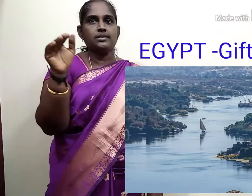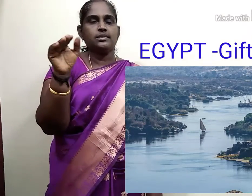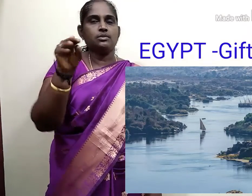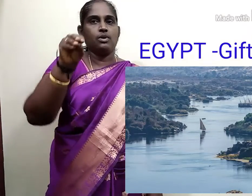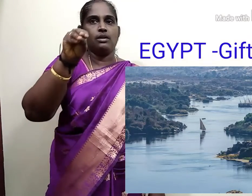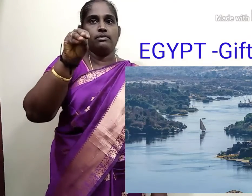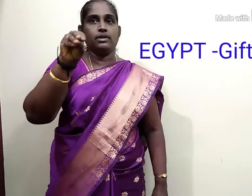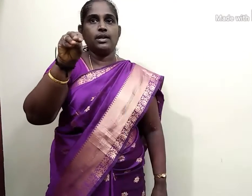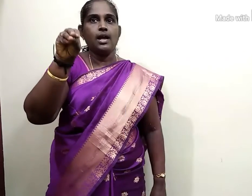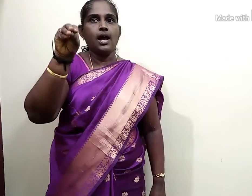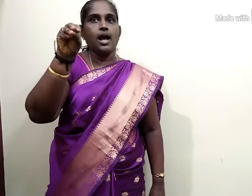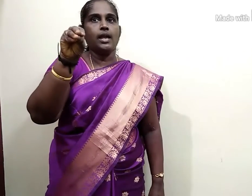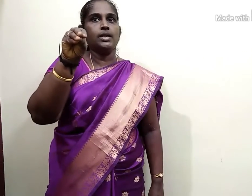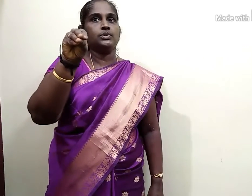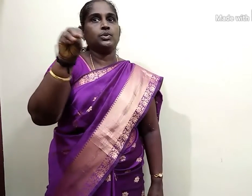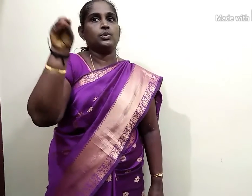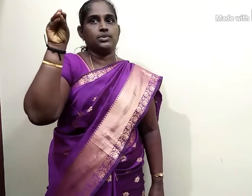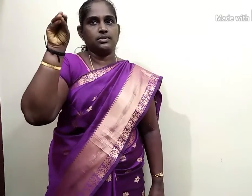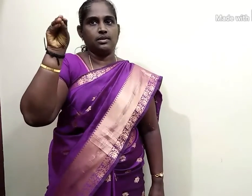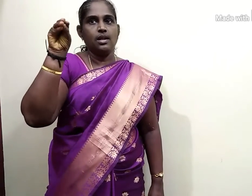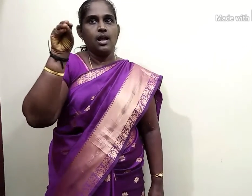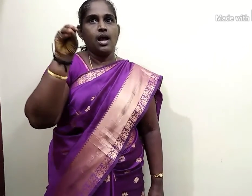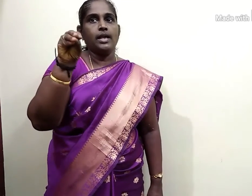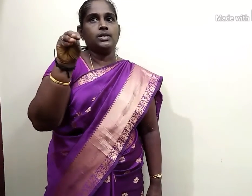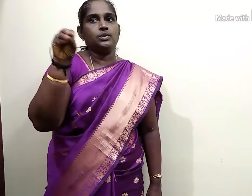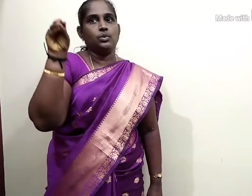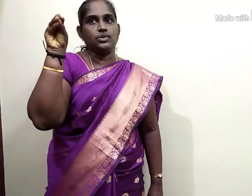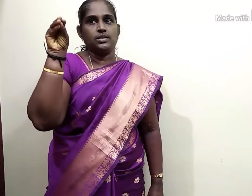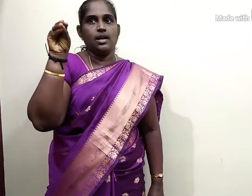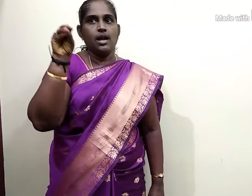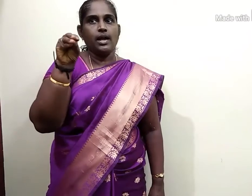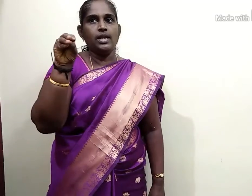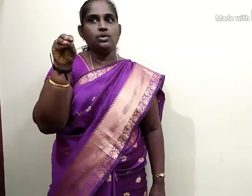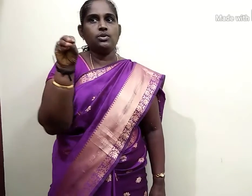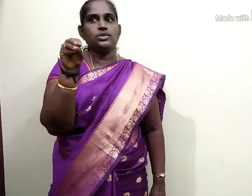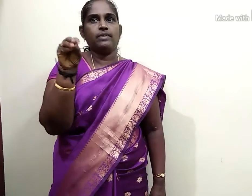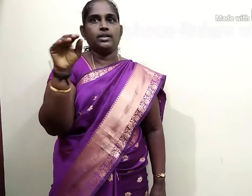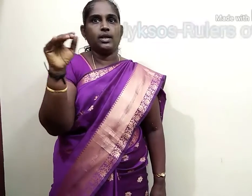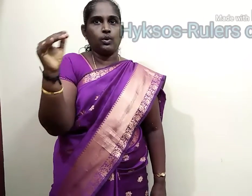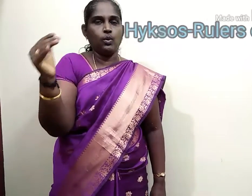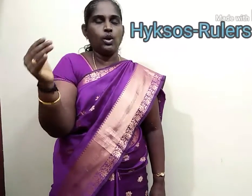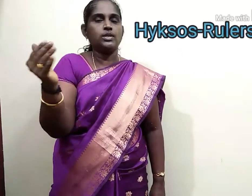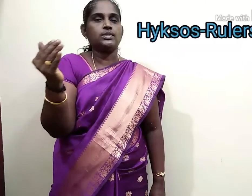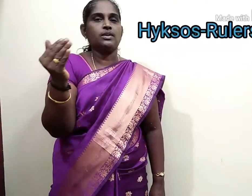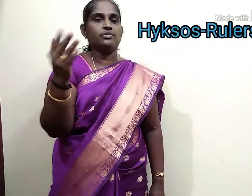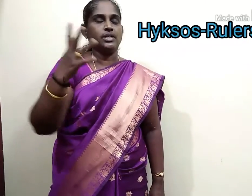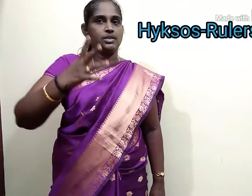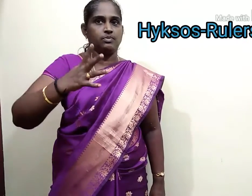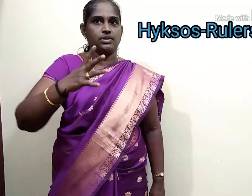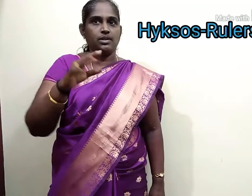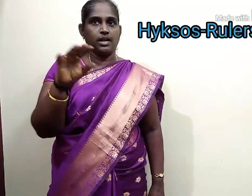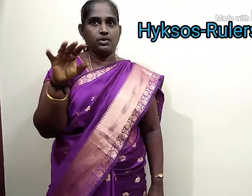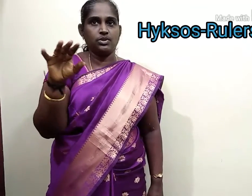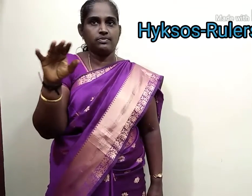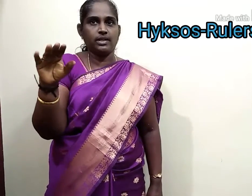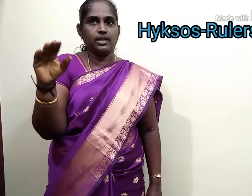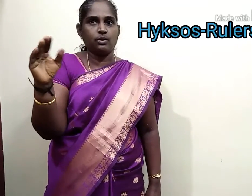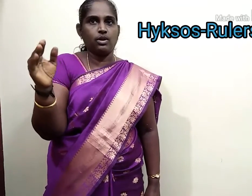Next one word, Hyksos. Hyksos. Hyksos were the rulers of Egypt. Hyksos were the rulers